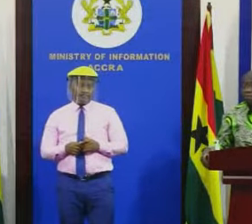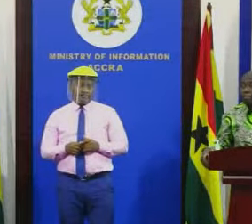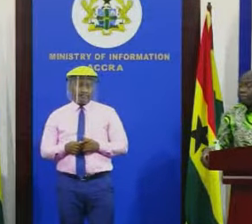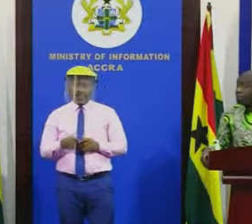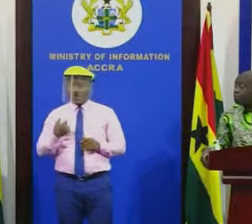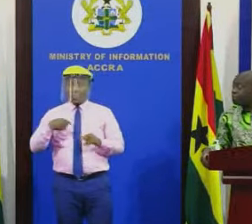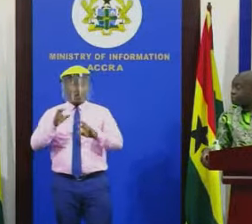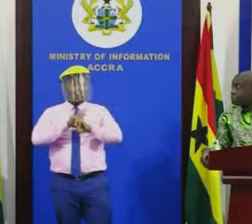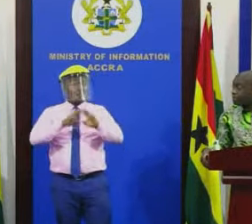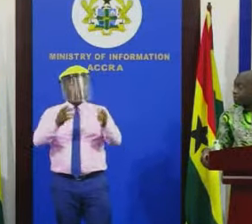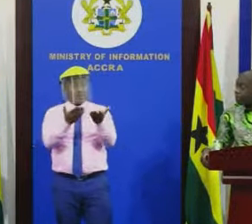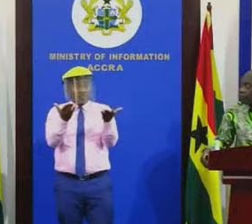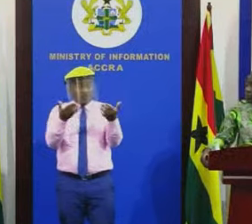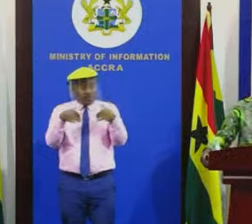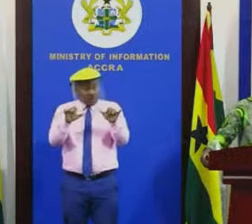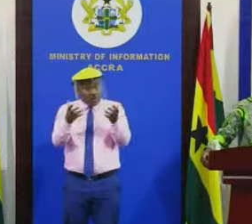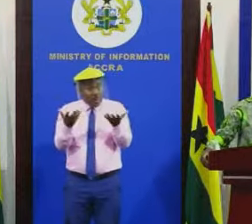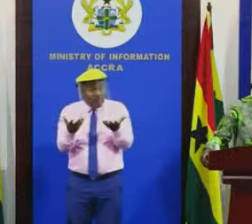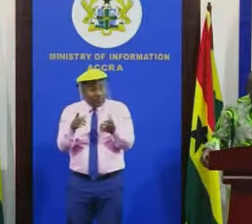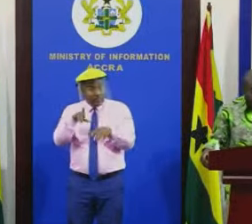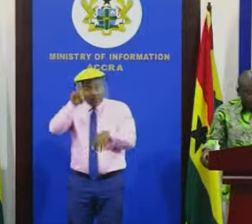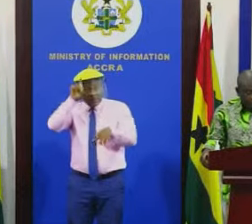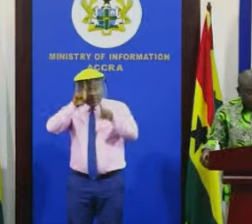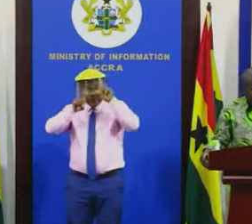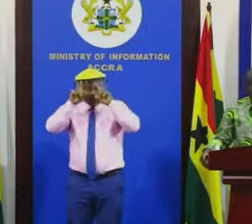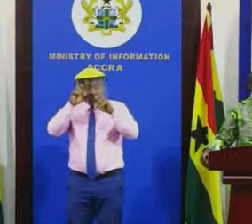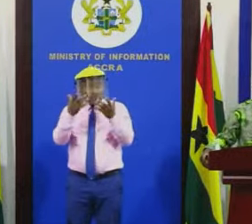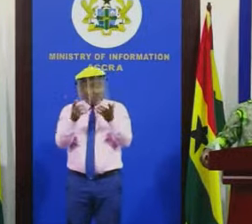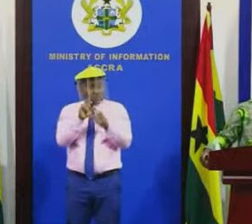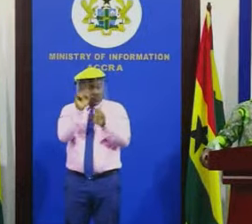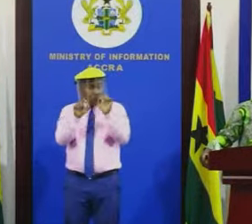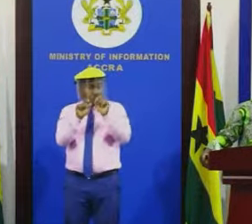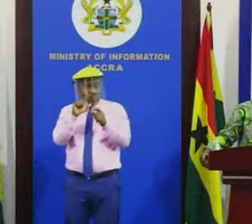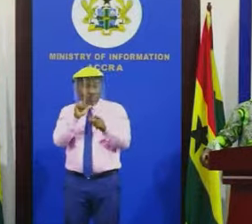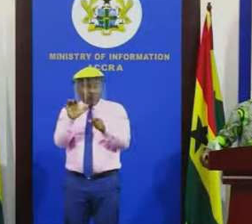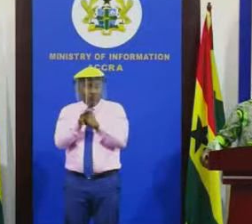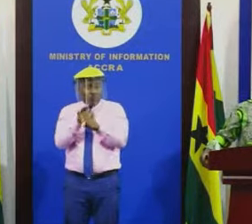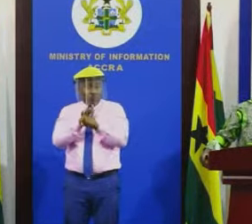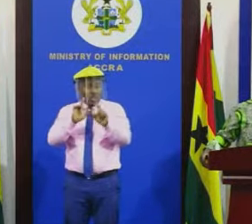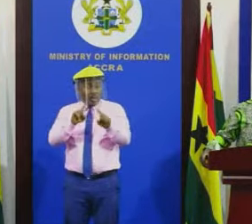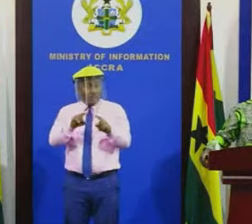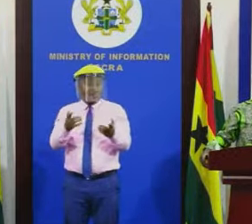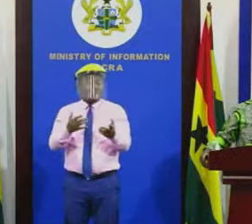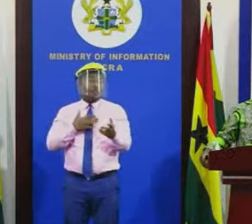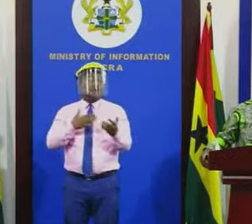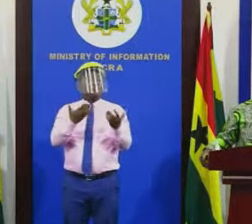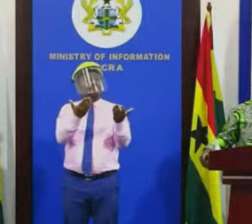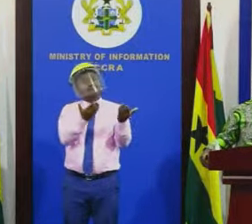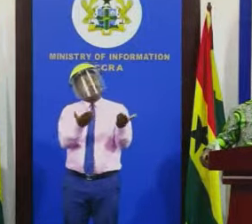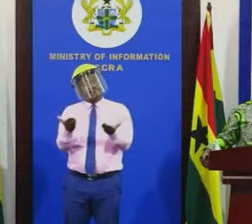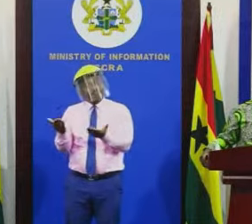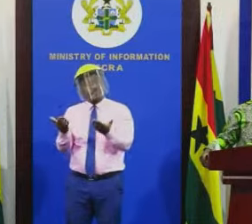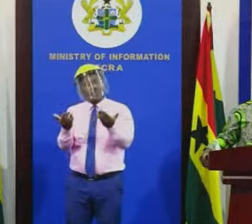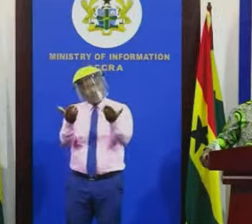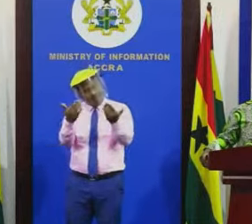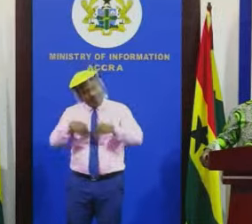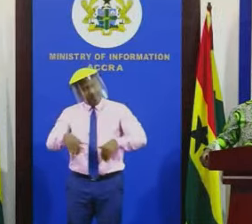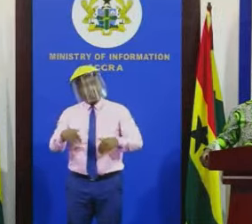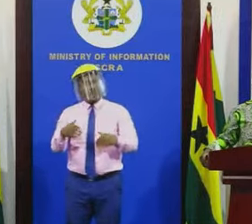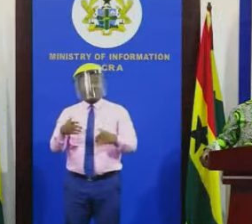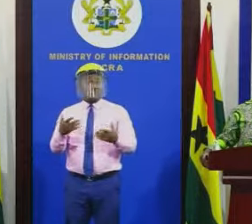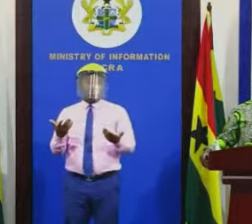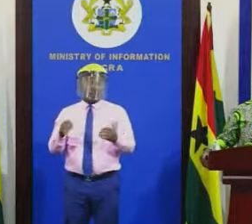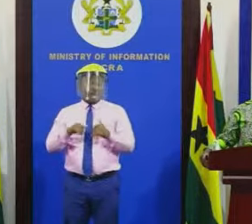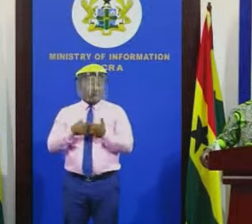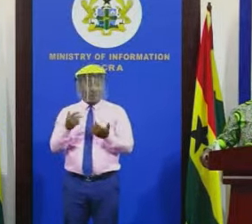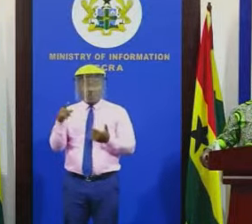open to those of you who still have questions to ask or whose questions were not fully answered. You can always call on us either through